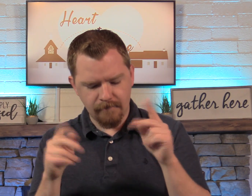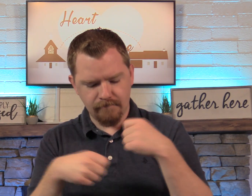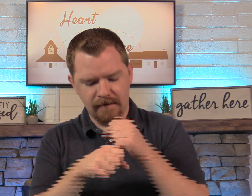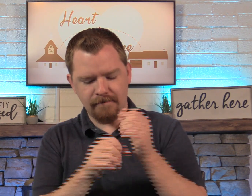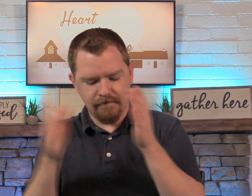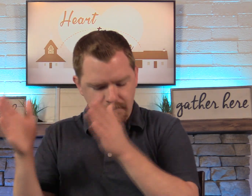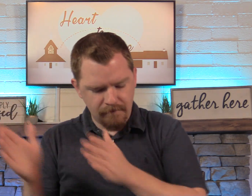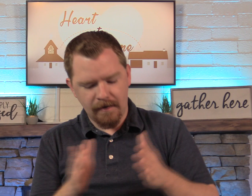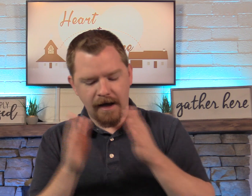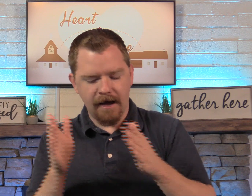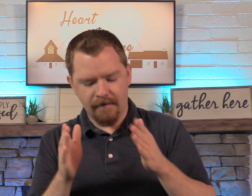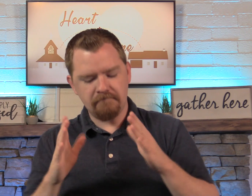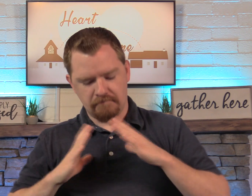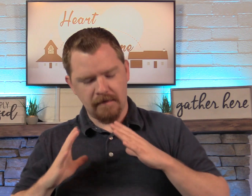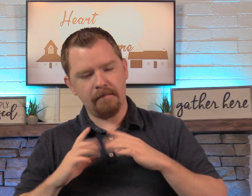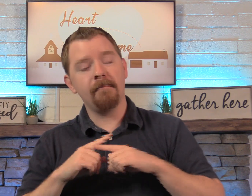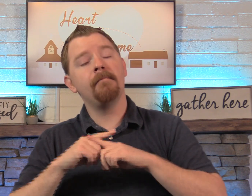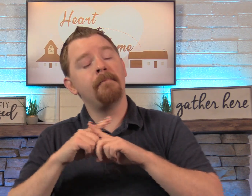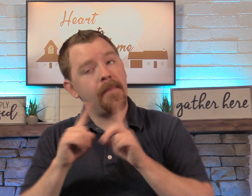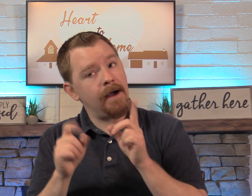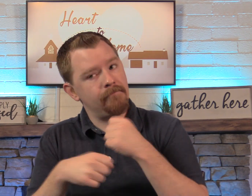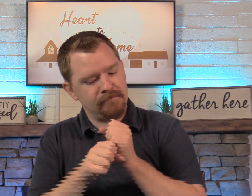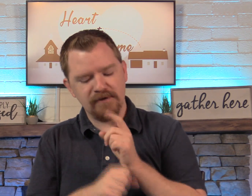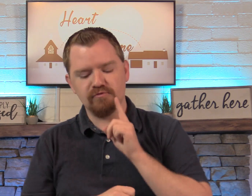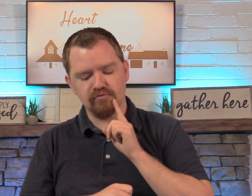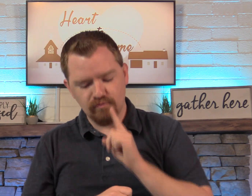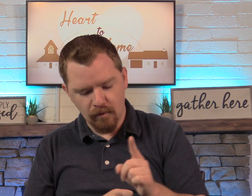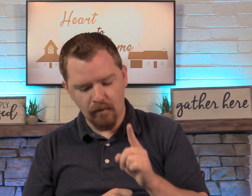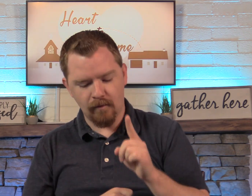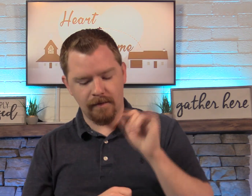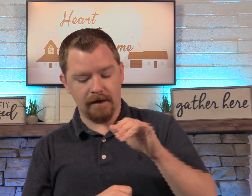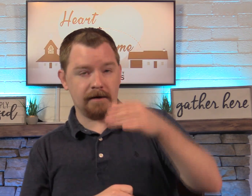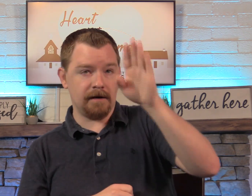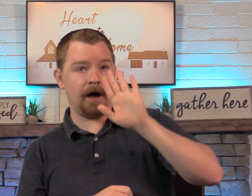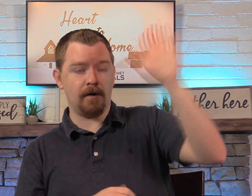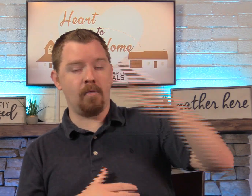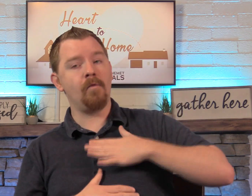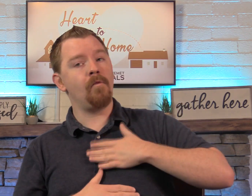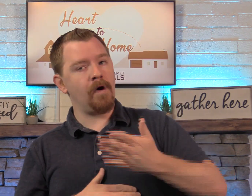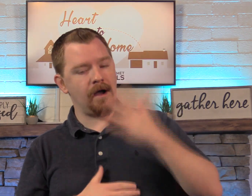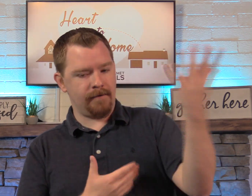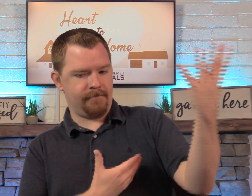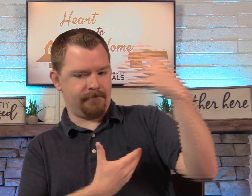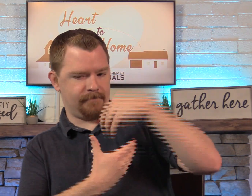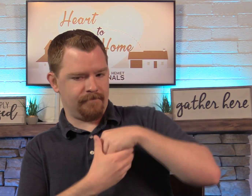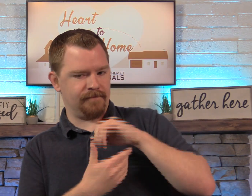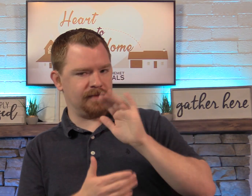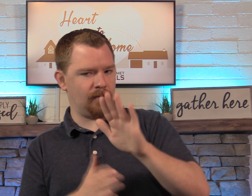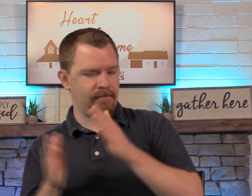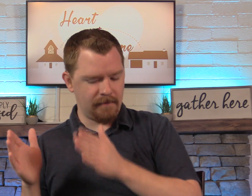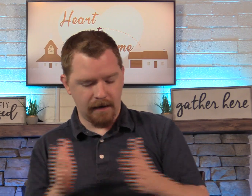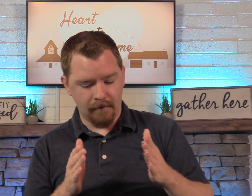It's okay to make plans, but just be sure that God's will is involved in